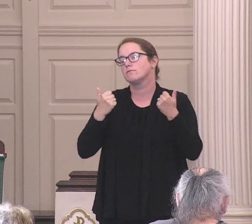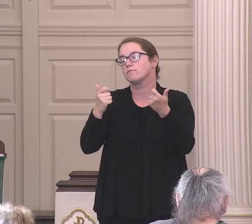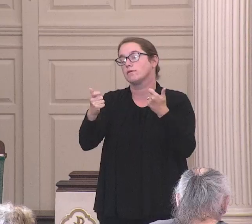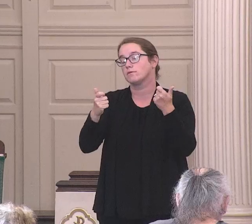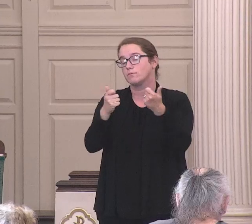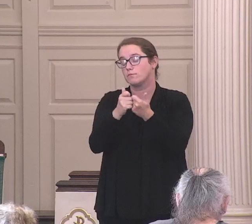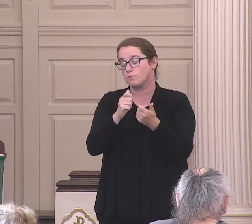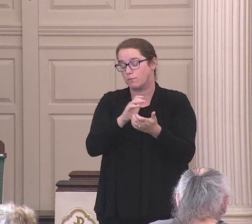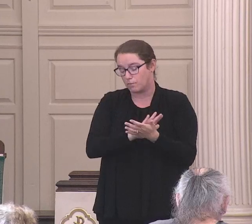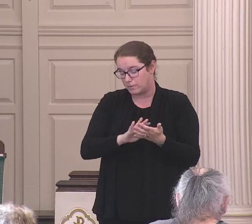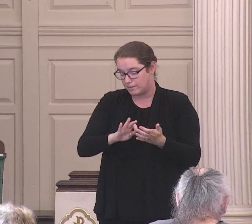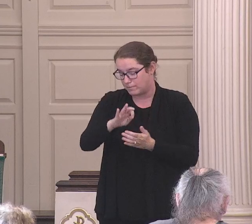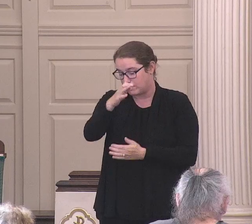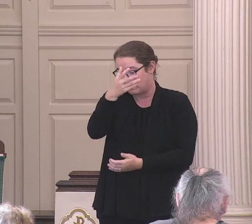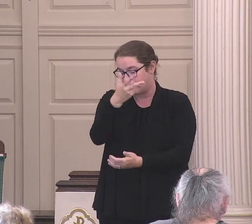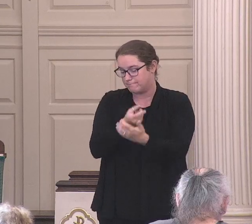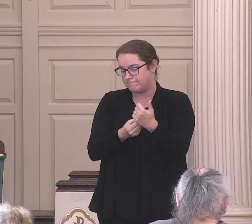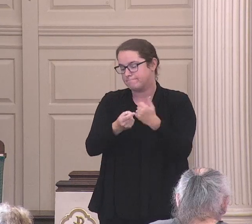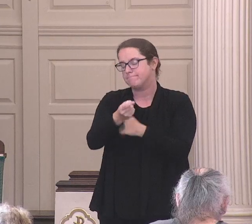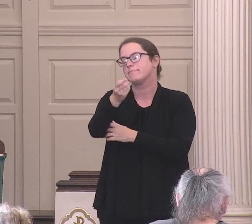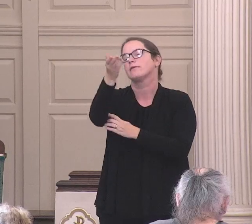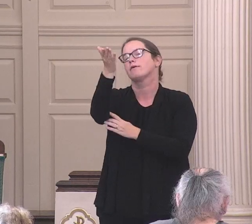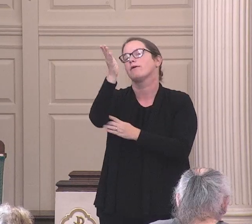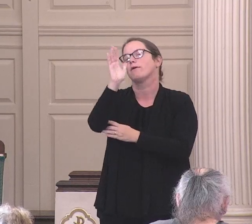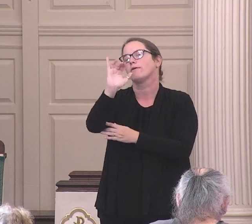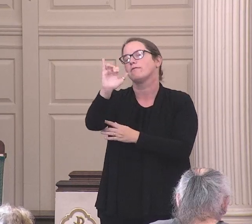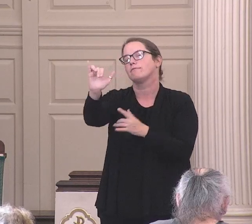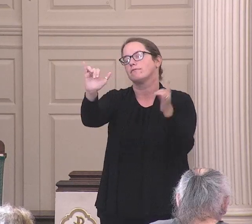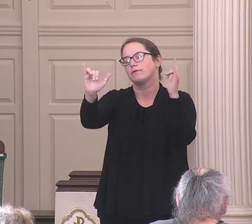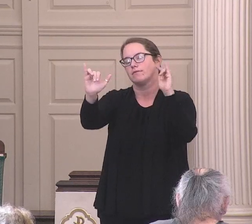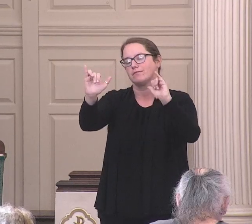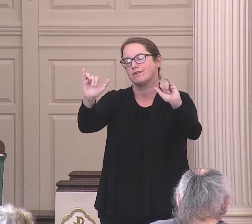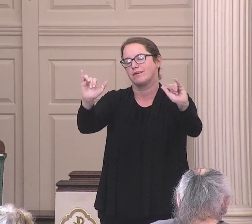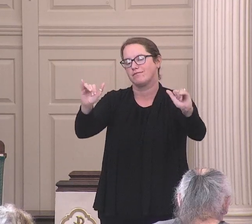Holy Spirit, one God forever and ever.